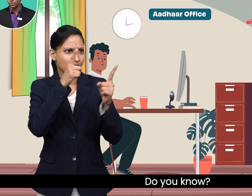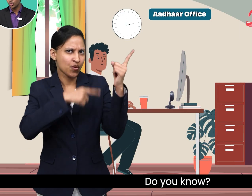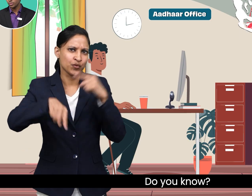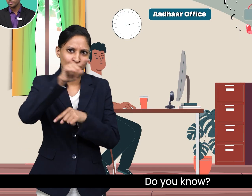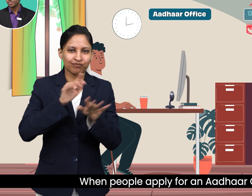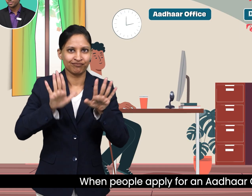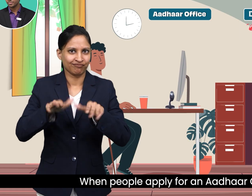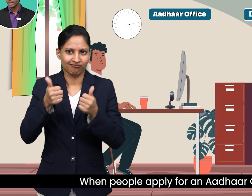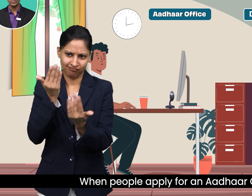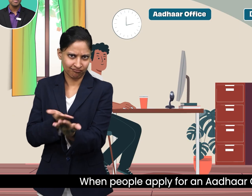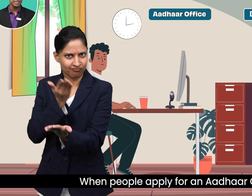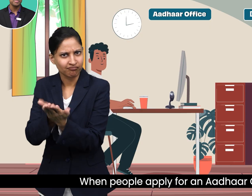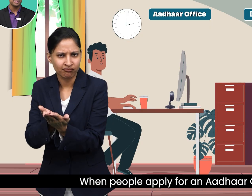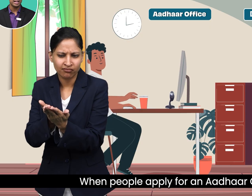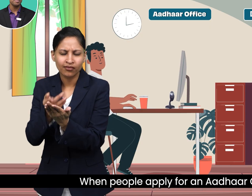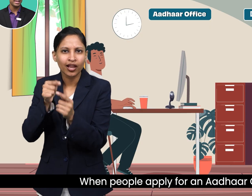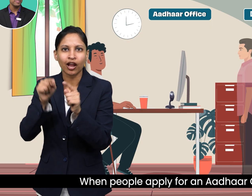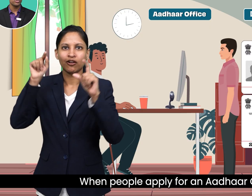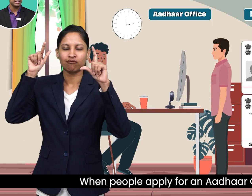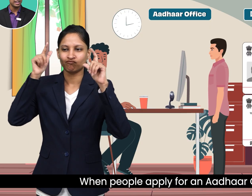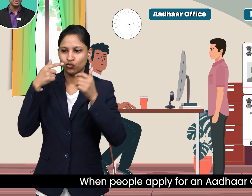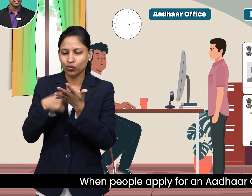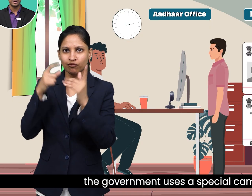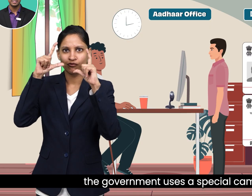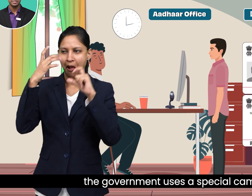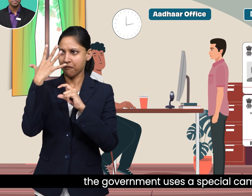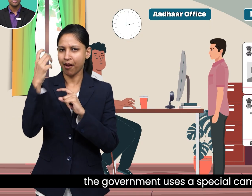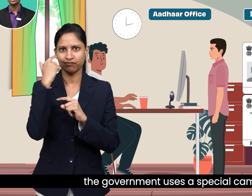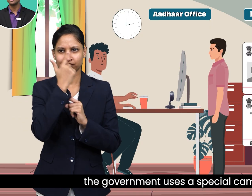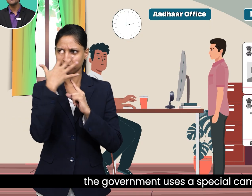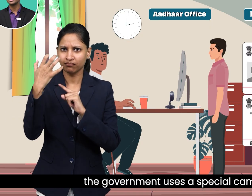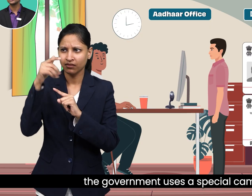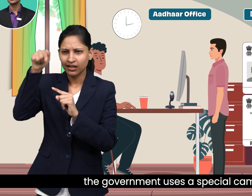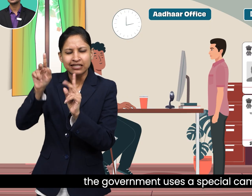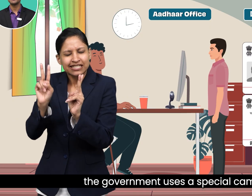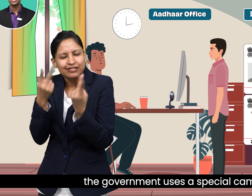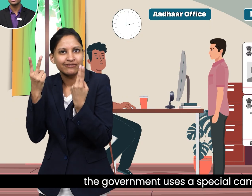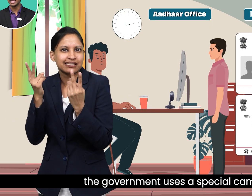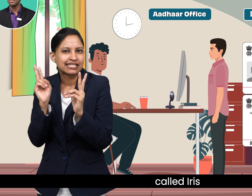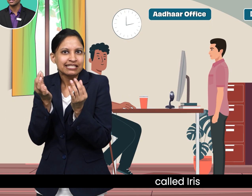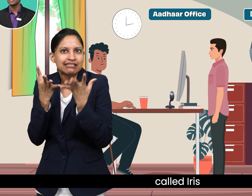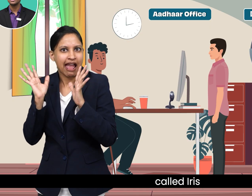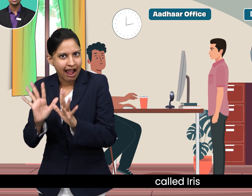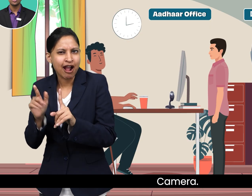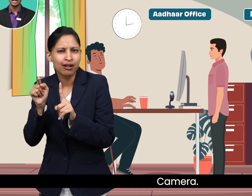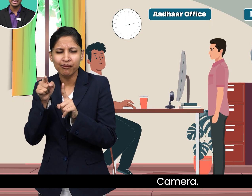Do you know? When people apply for an Aadhaar card, the government uses a special